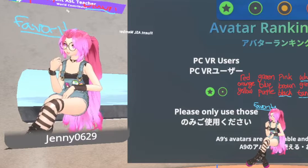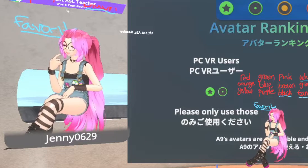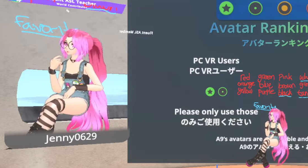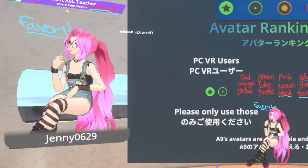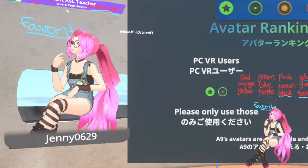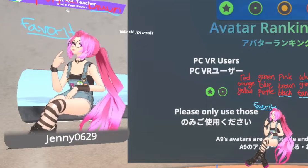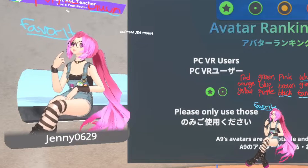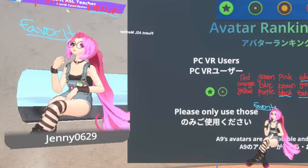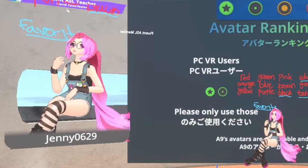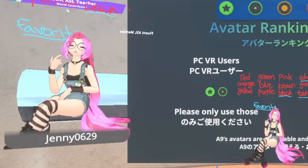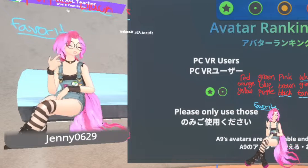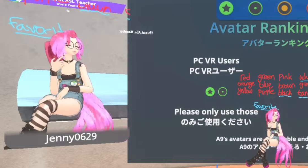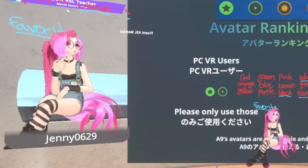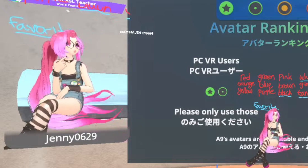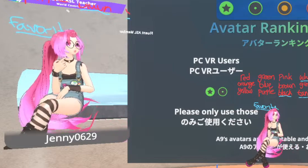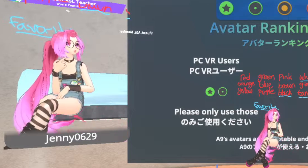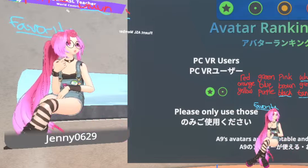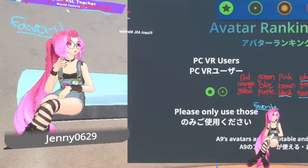red,